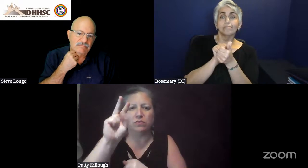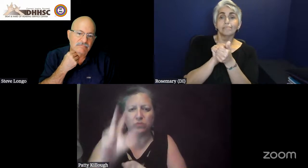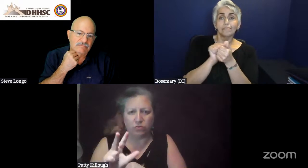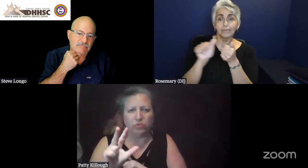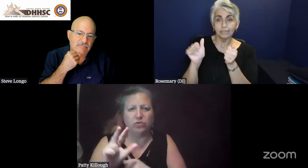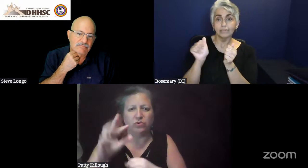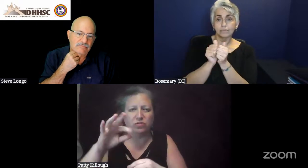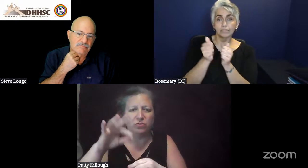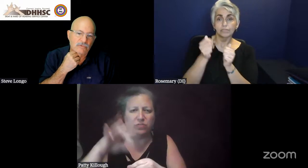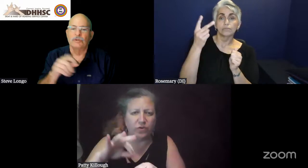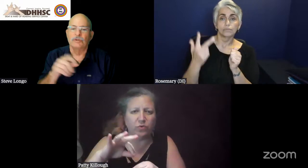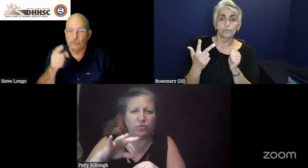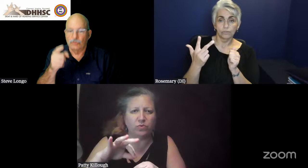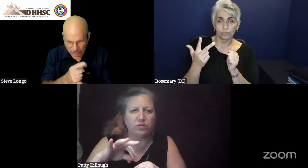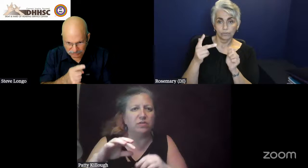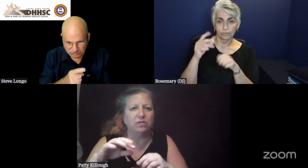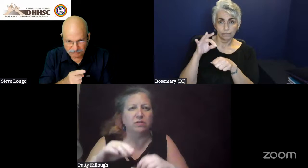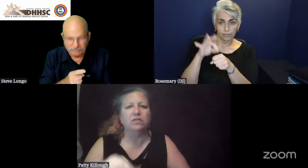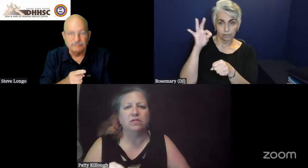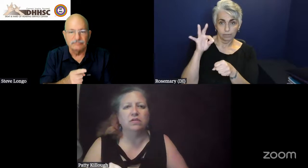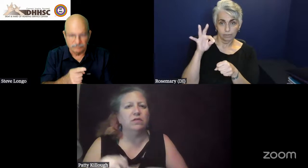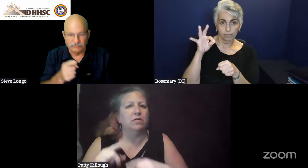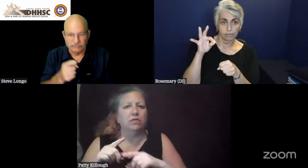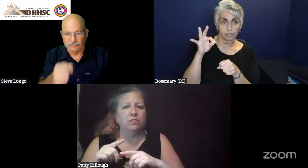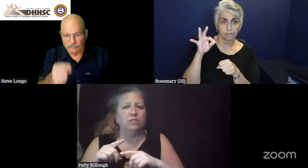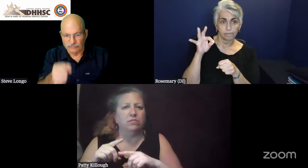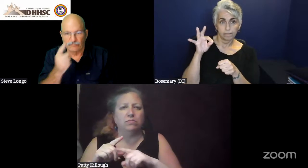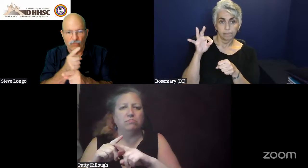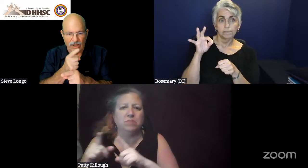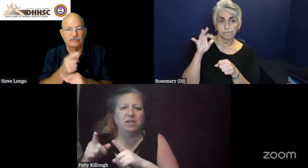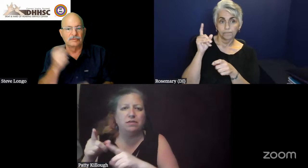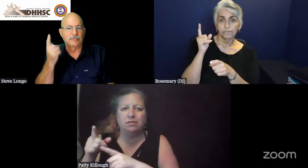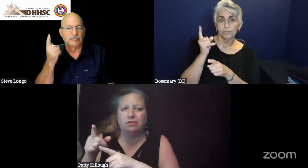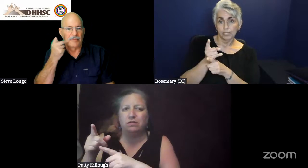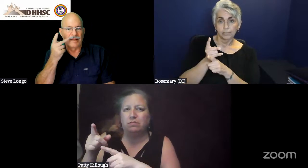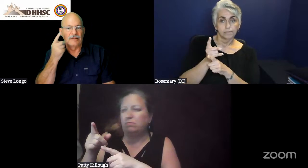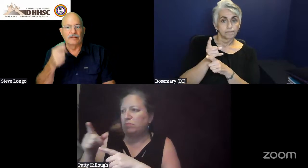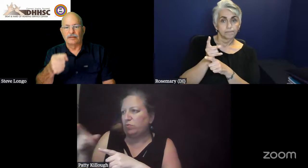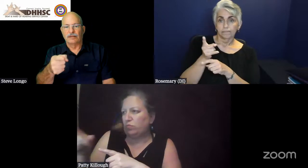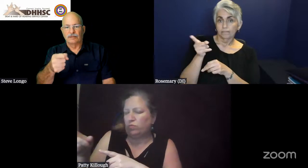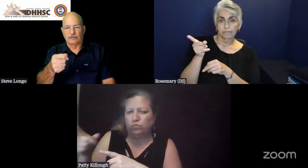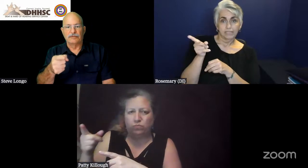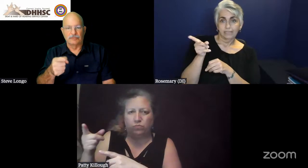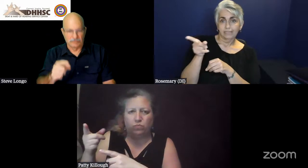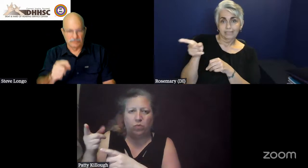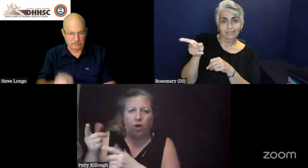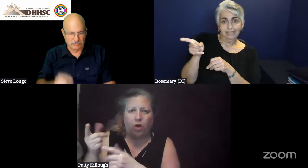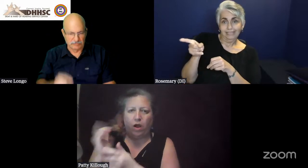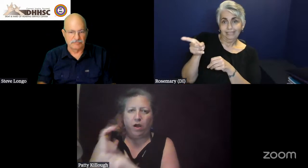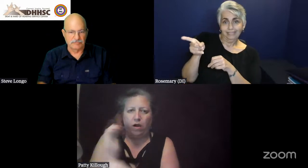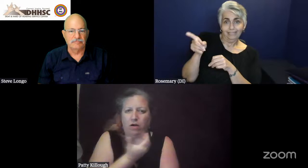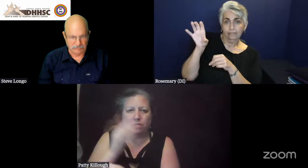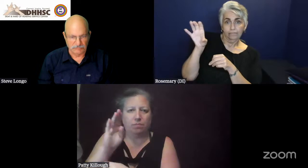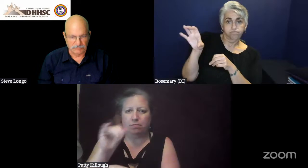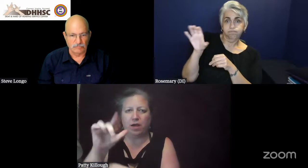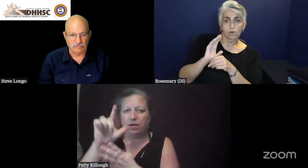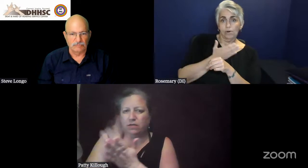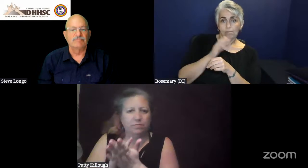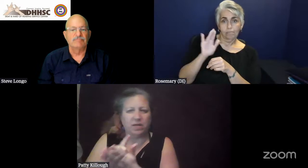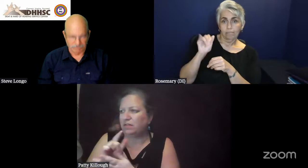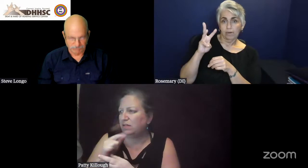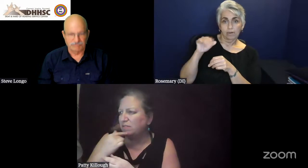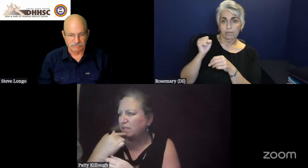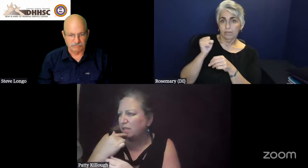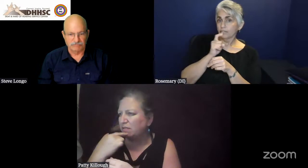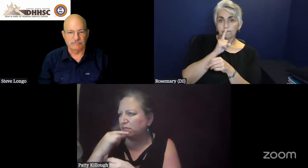say we can pass it with 2/3 vote. But what you just,